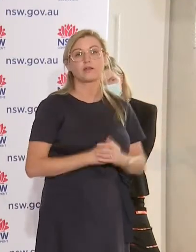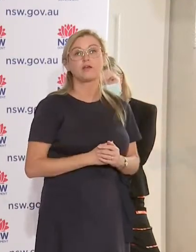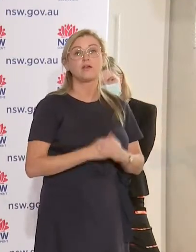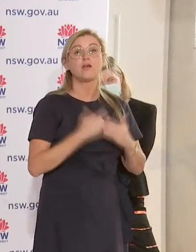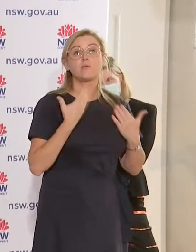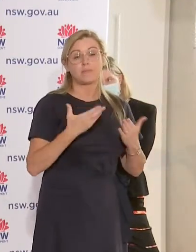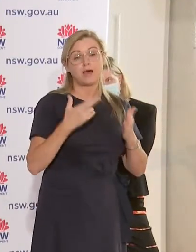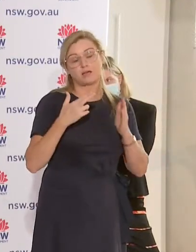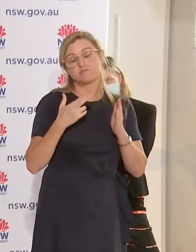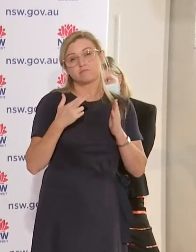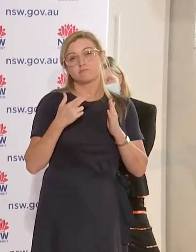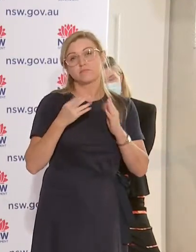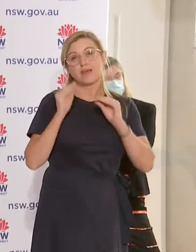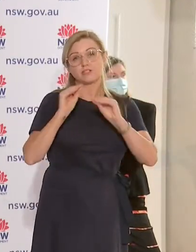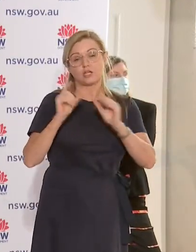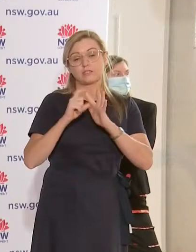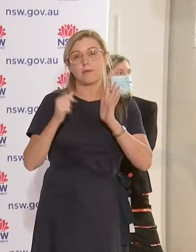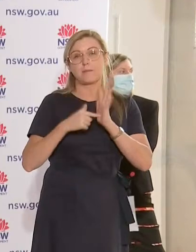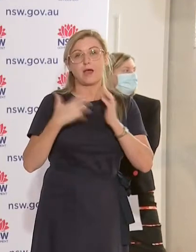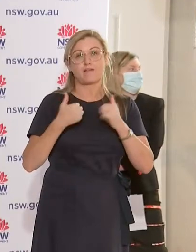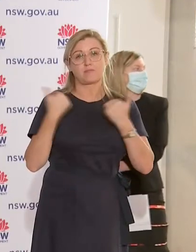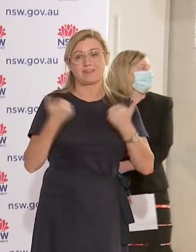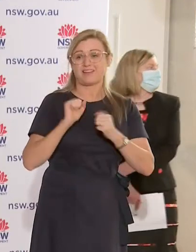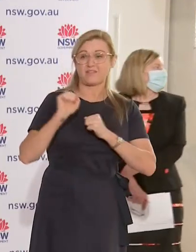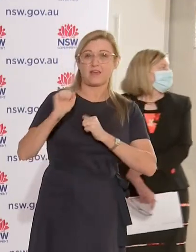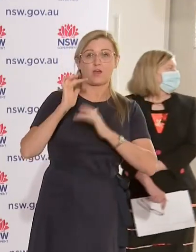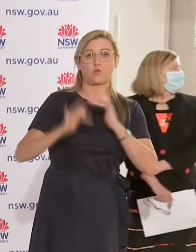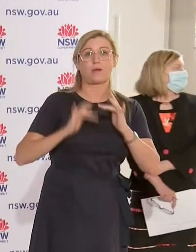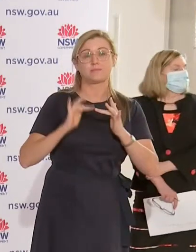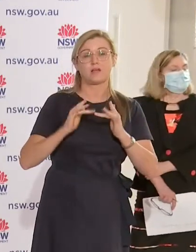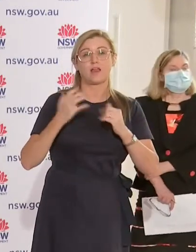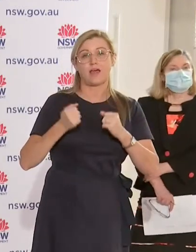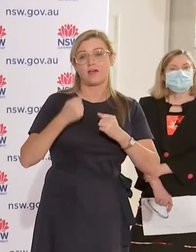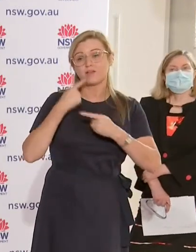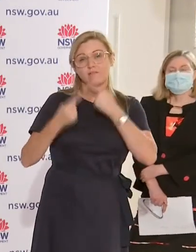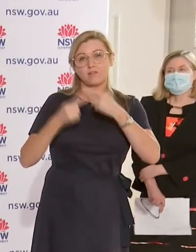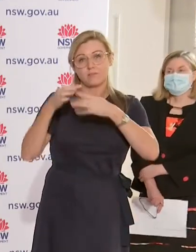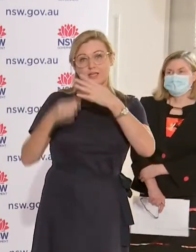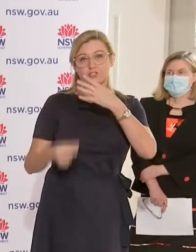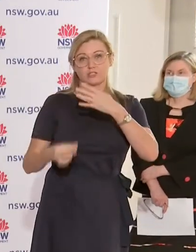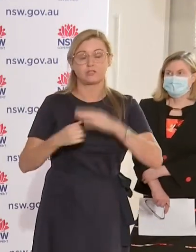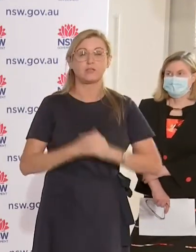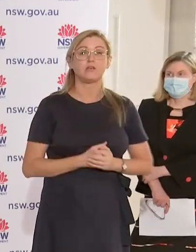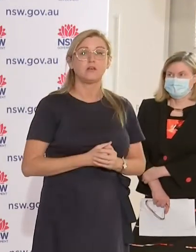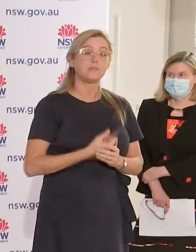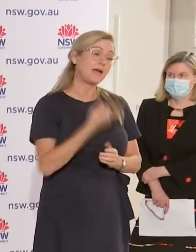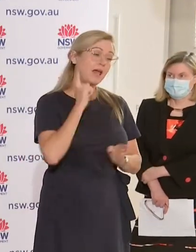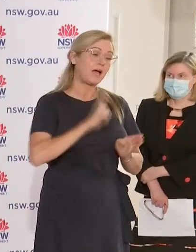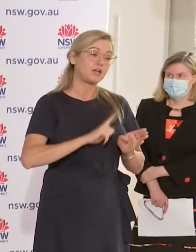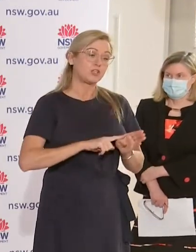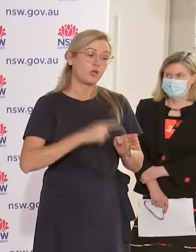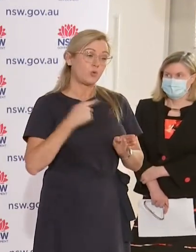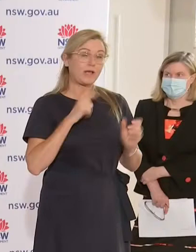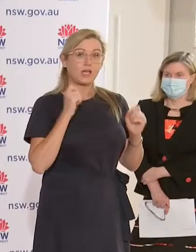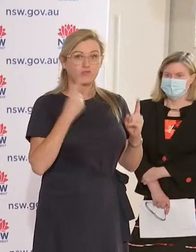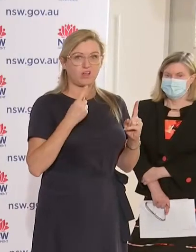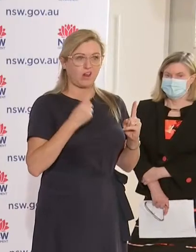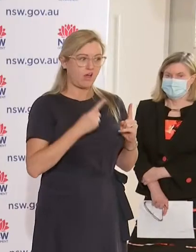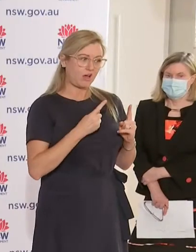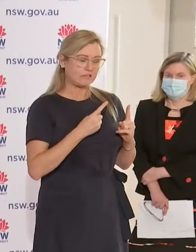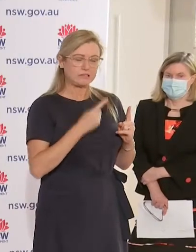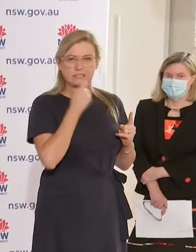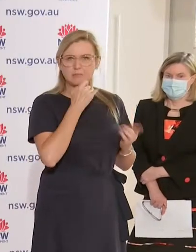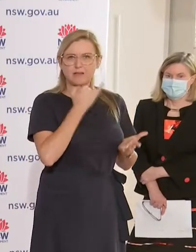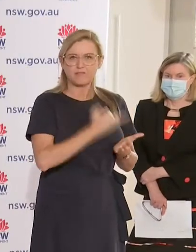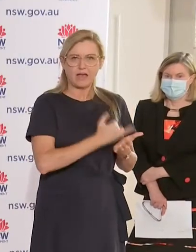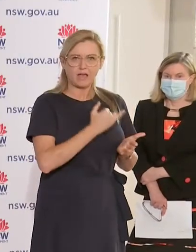on how that's done. But I remember last year the New South Wales Government invested in a lot of additional technology, a lot of additional equipment, so that students